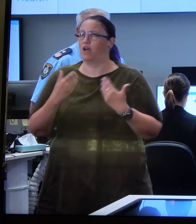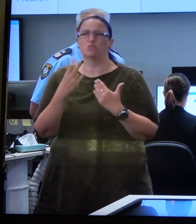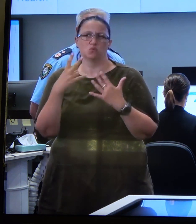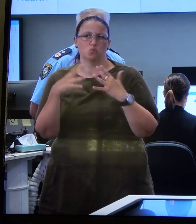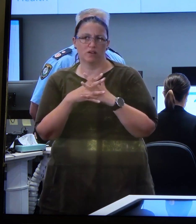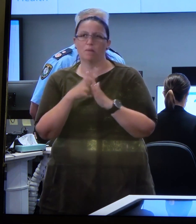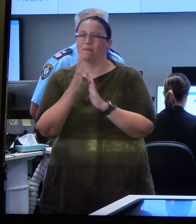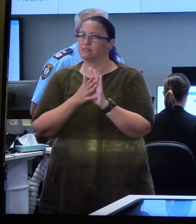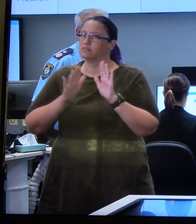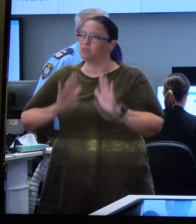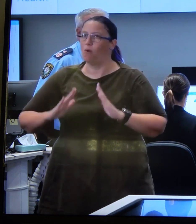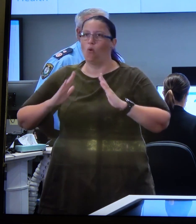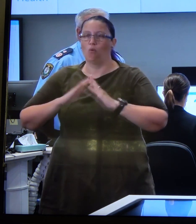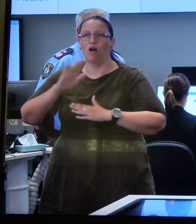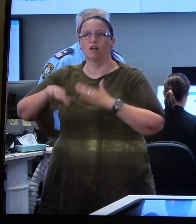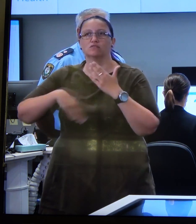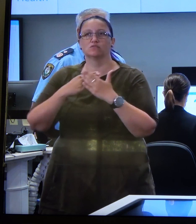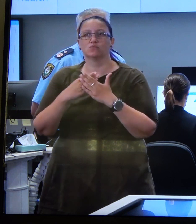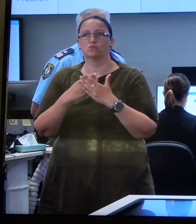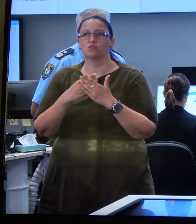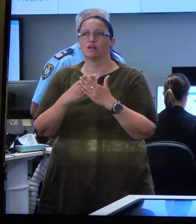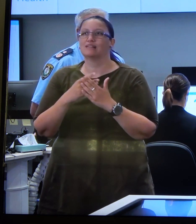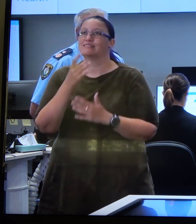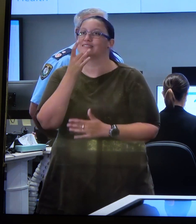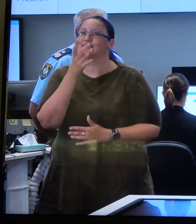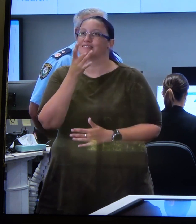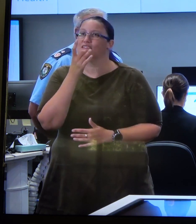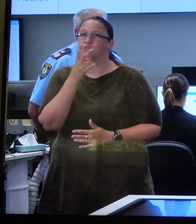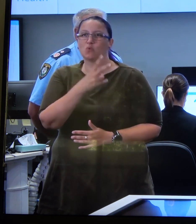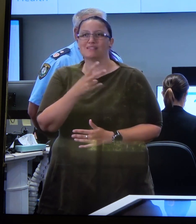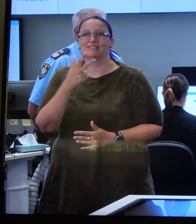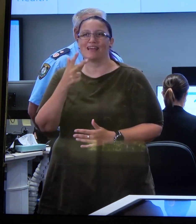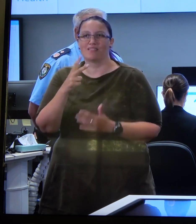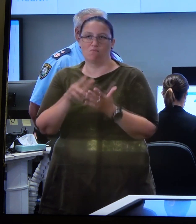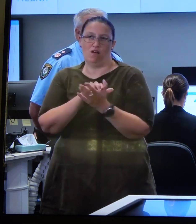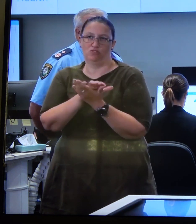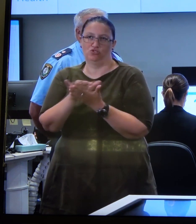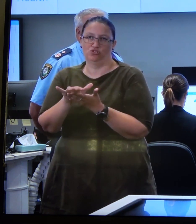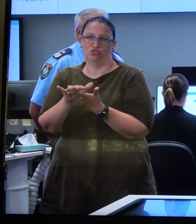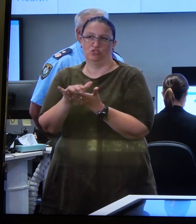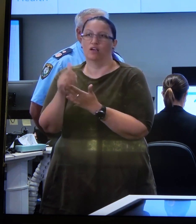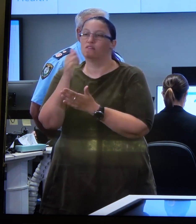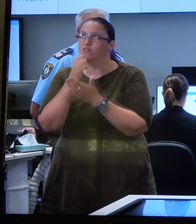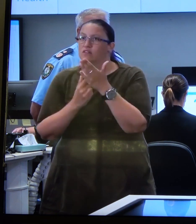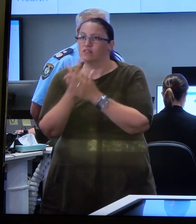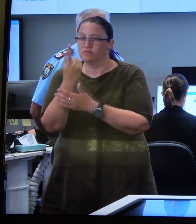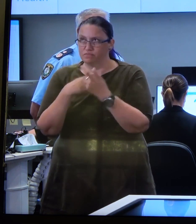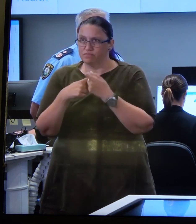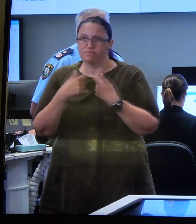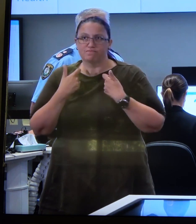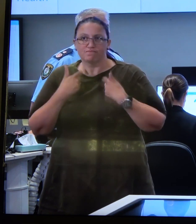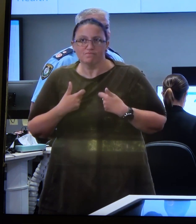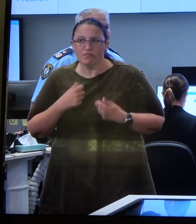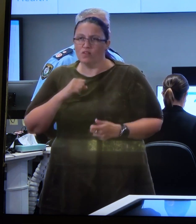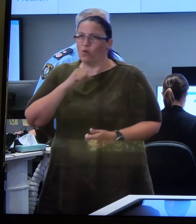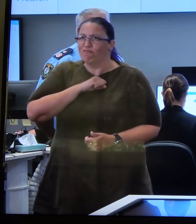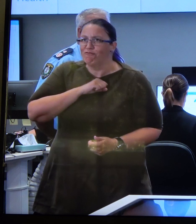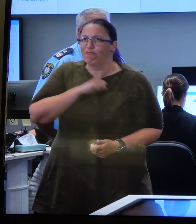until midnight of Saturday the 28th of March. And should anyone develop symptoms,